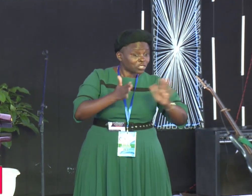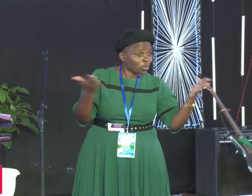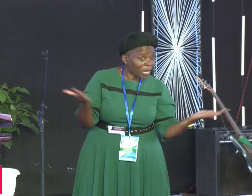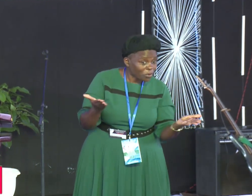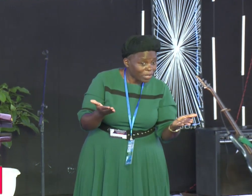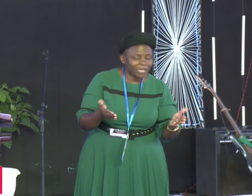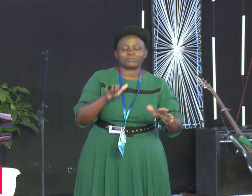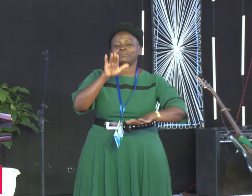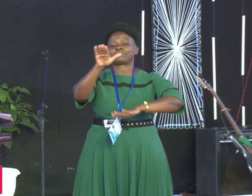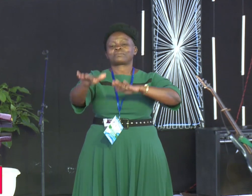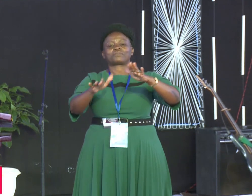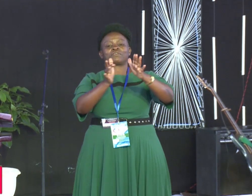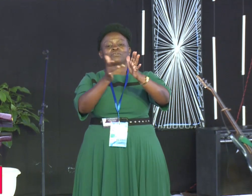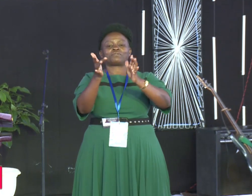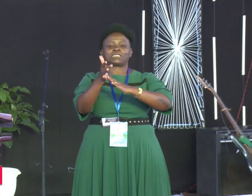of Jesus.